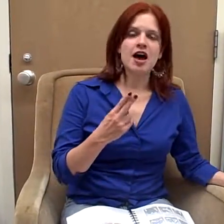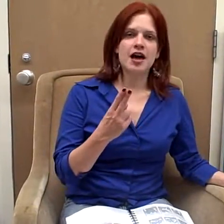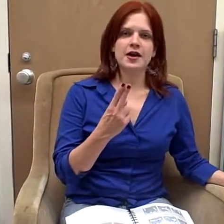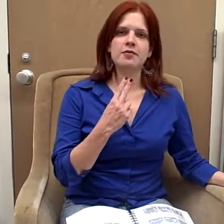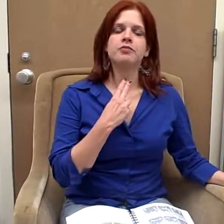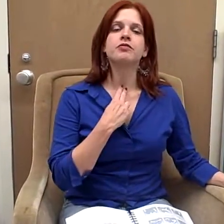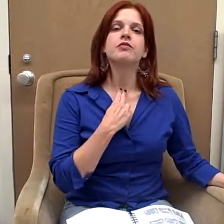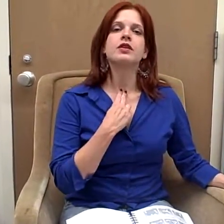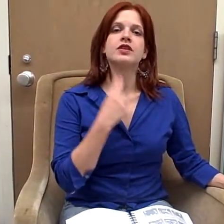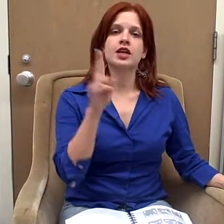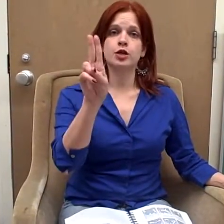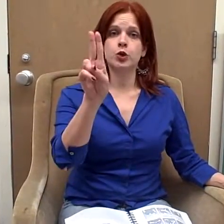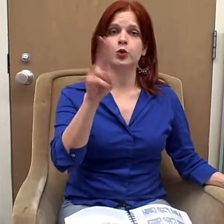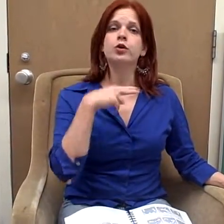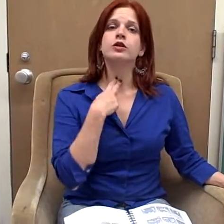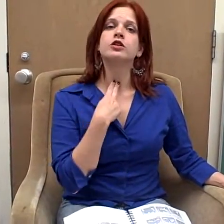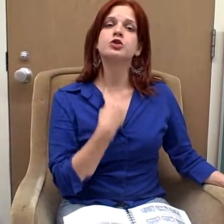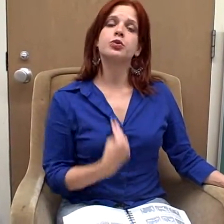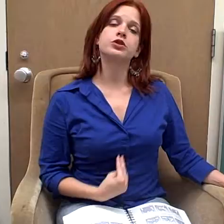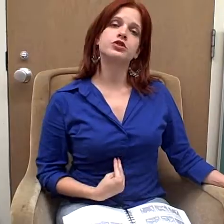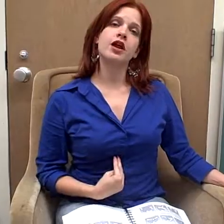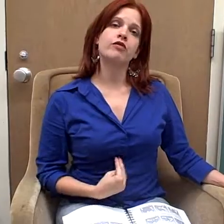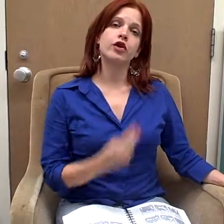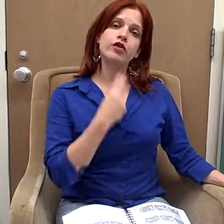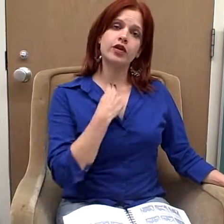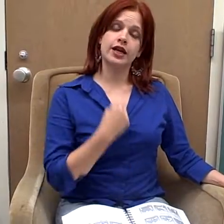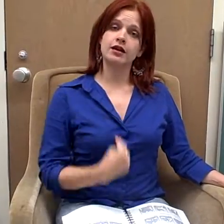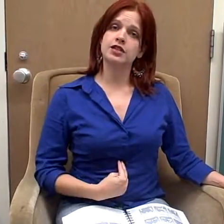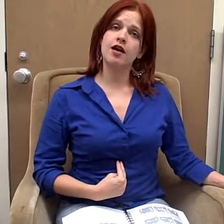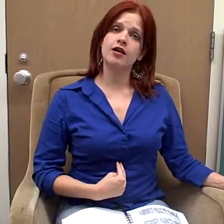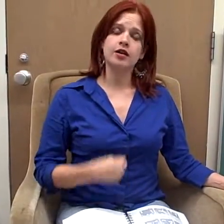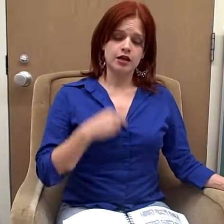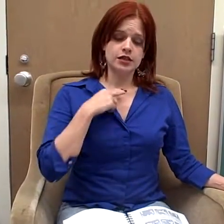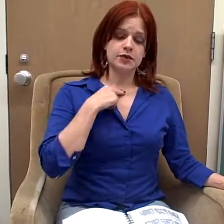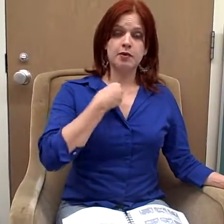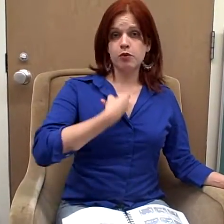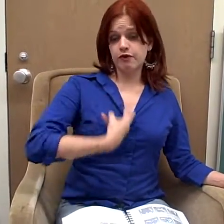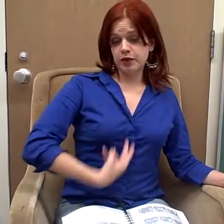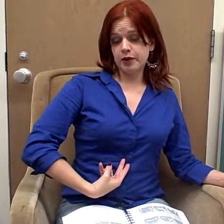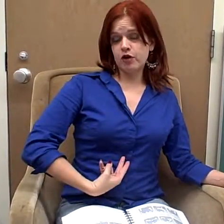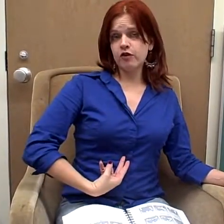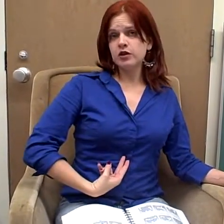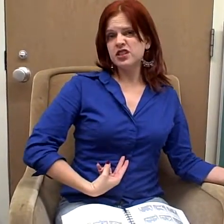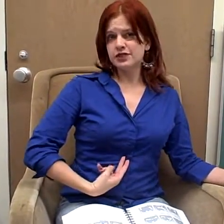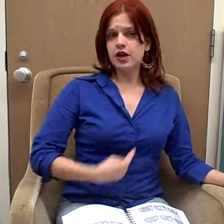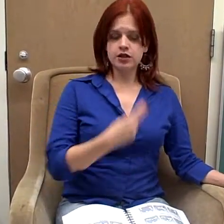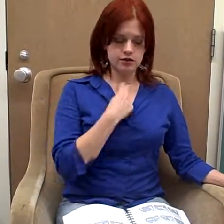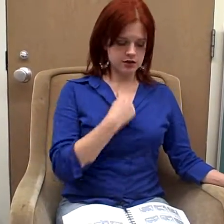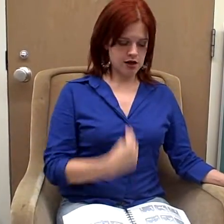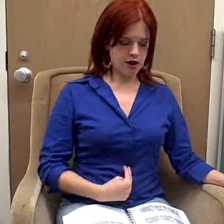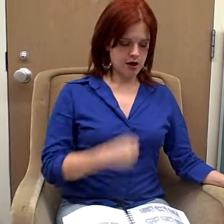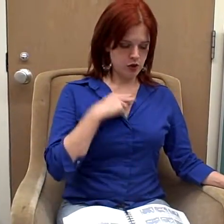Tie. Take a U and just pull it straight out in front of you like a necktie. Some people will flip it over. That's fine. Tie or